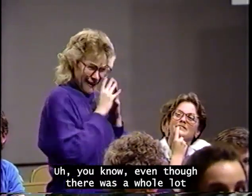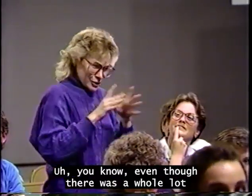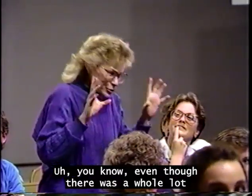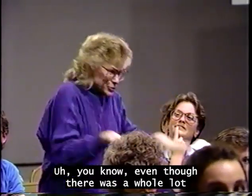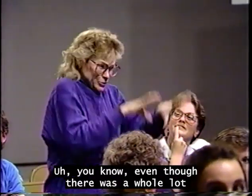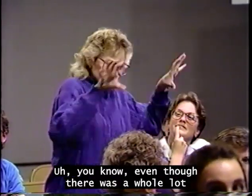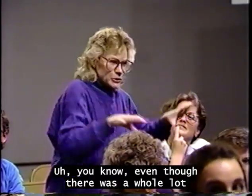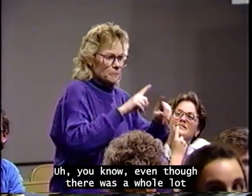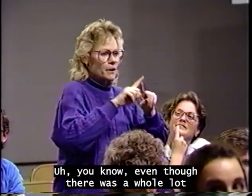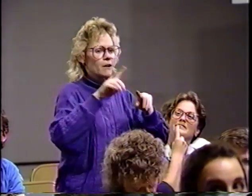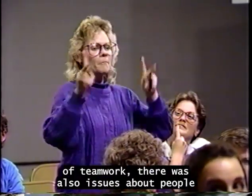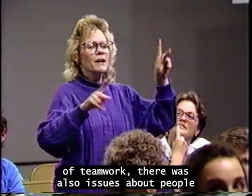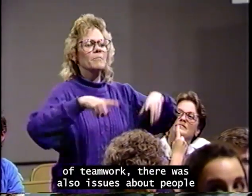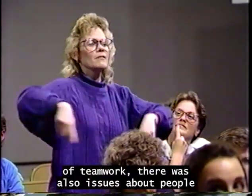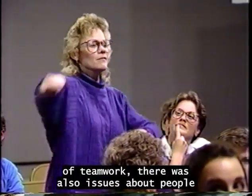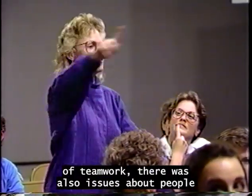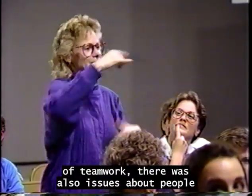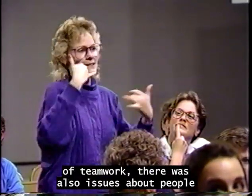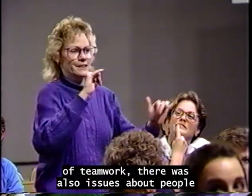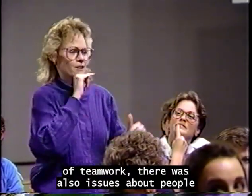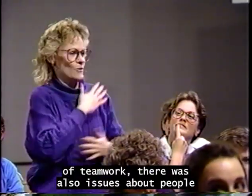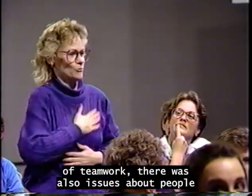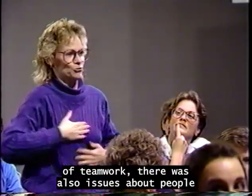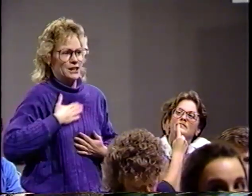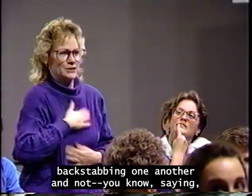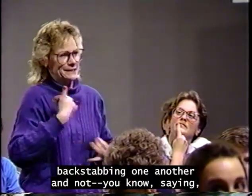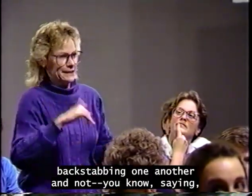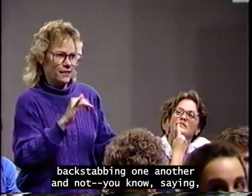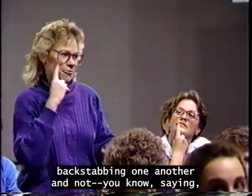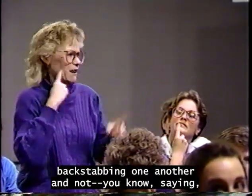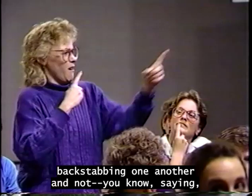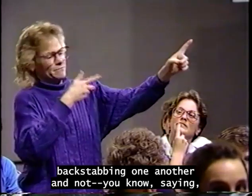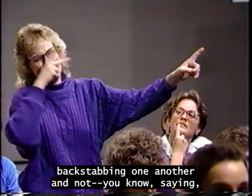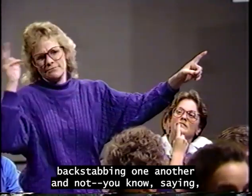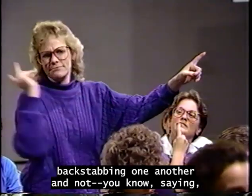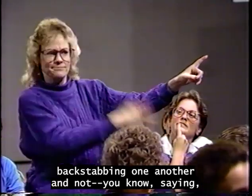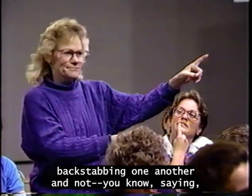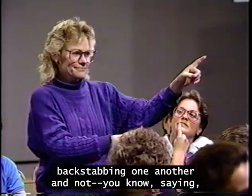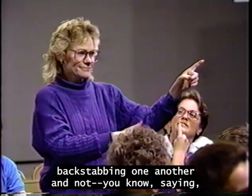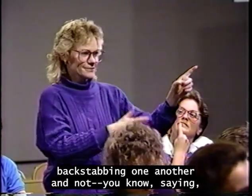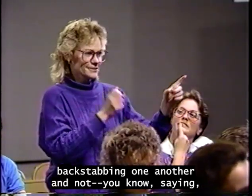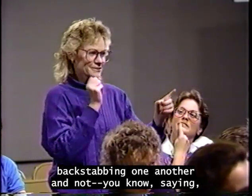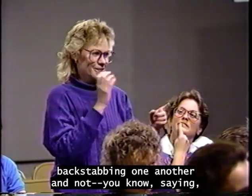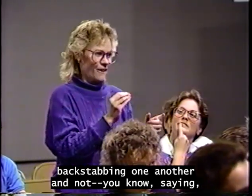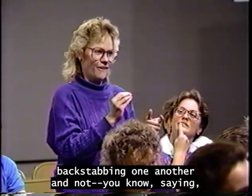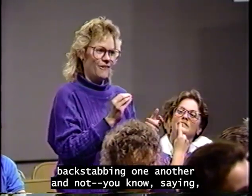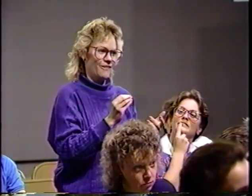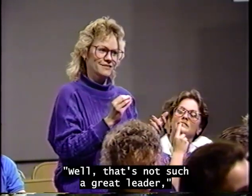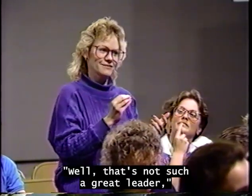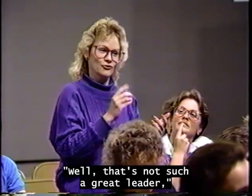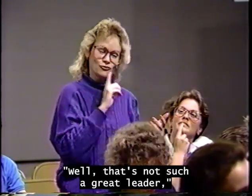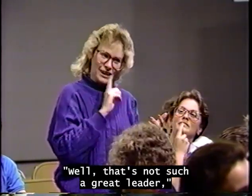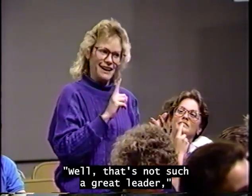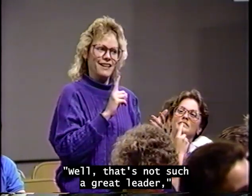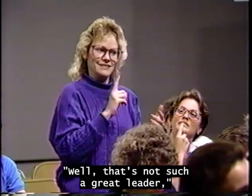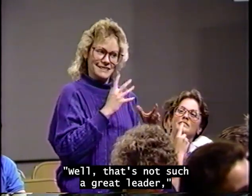You know, even though there was a whole lot of teamwork, there was also issues about people backstabbing one another and not, you know, saying, well, that's not such a great leader,